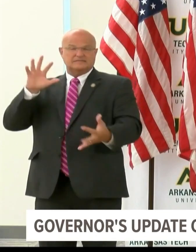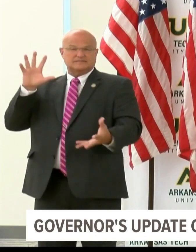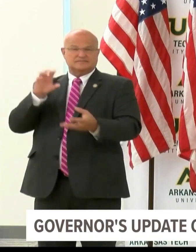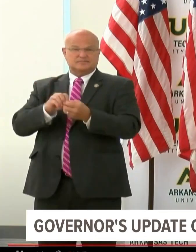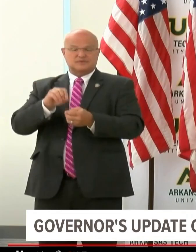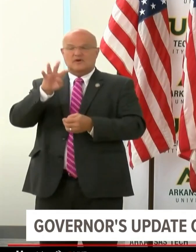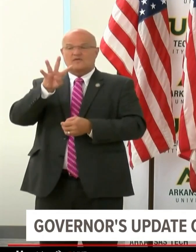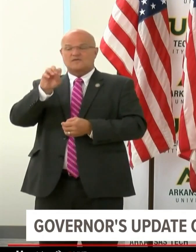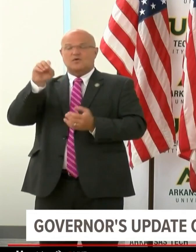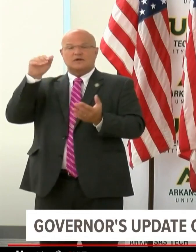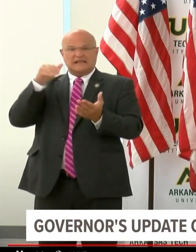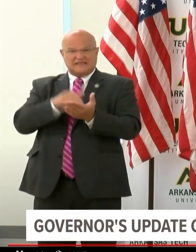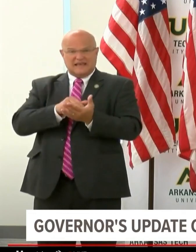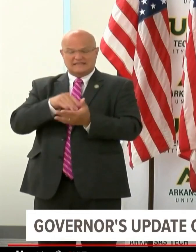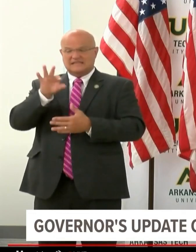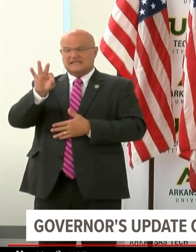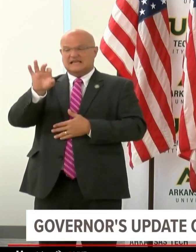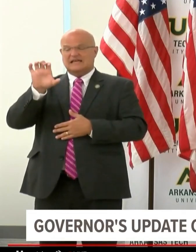to